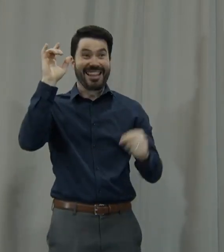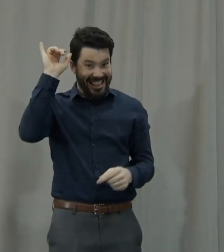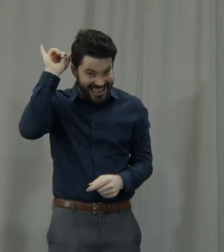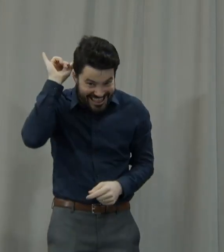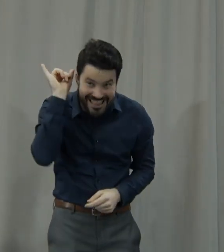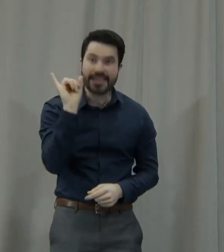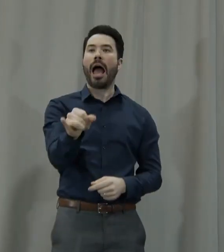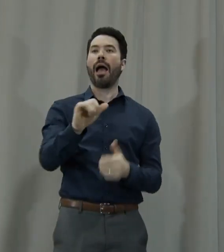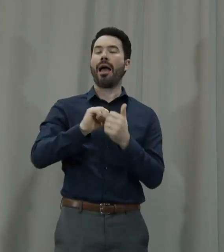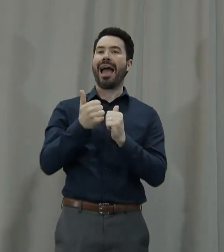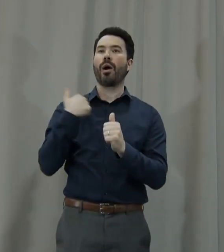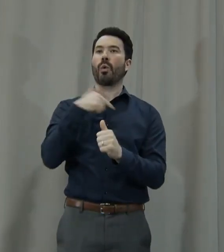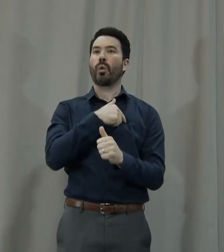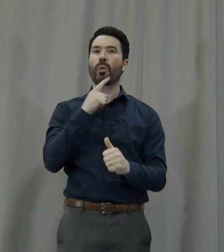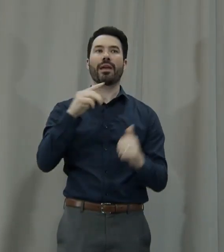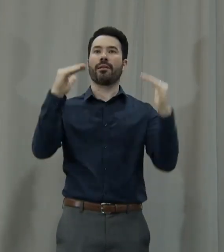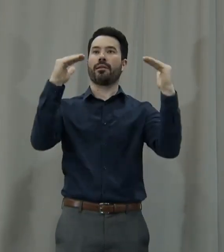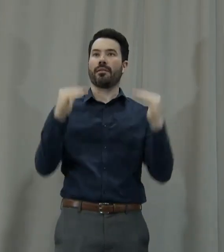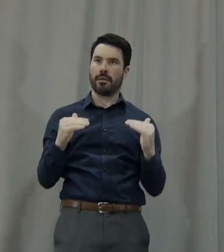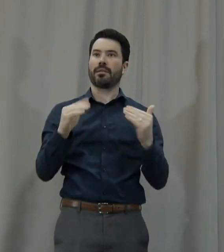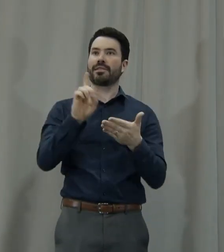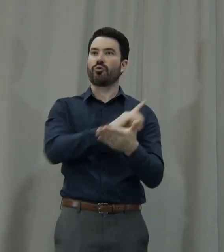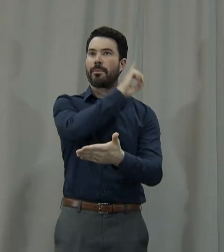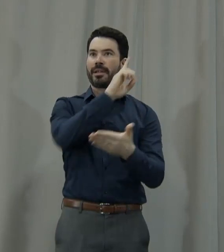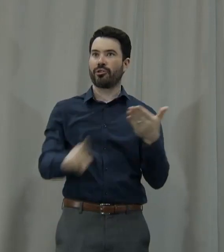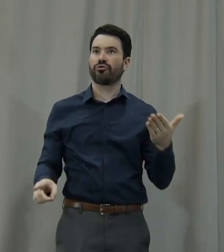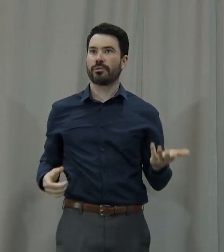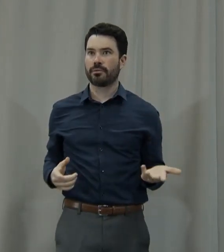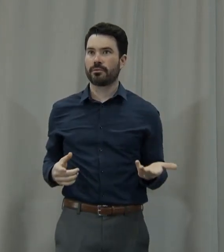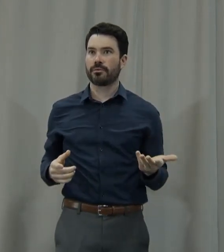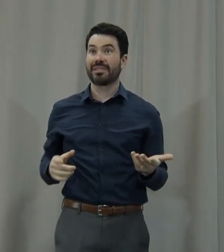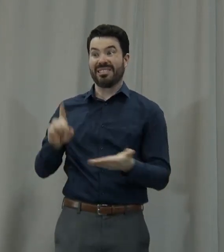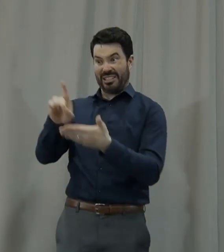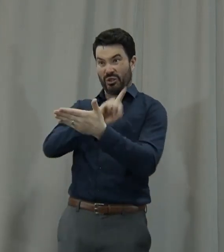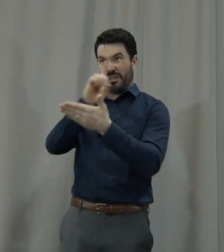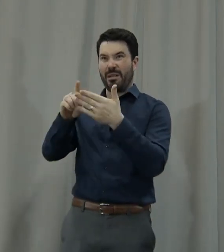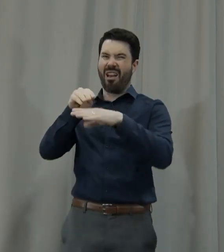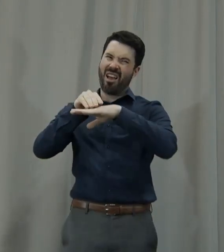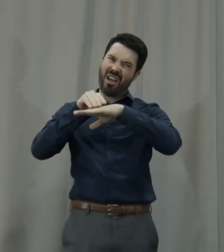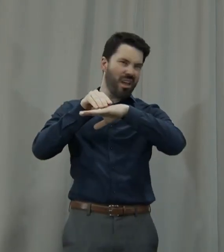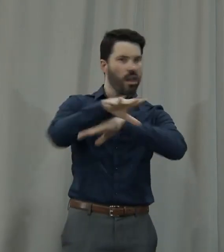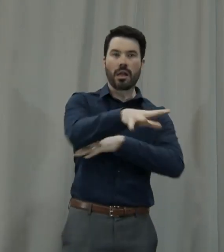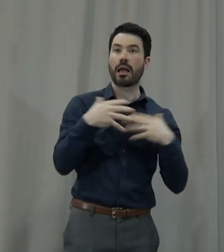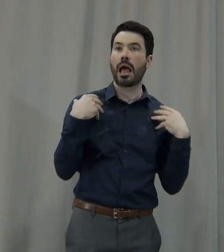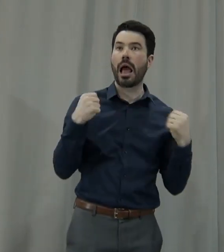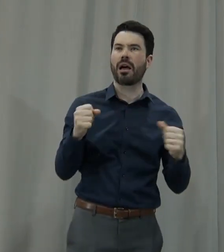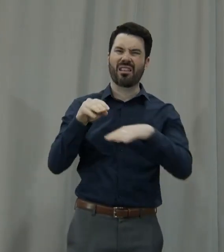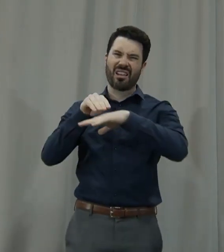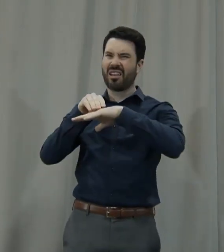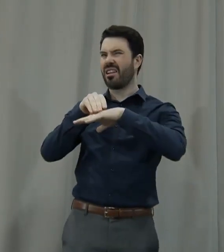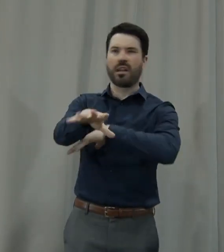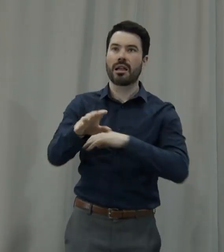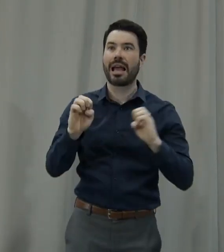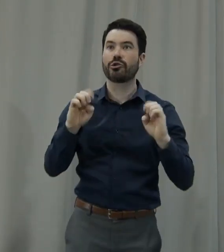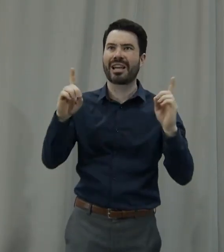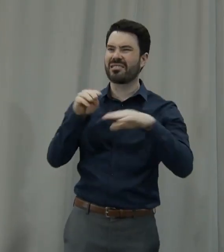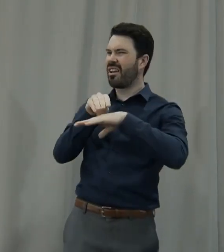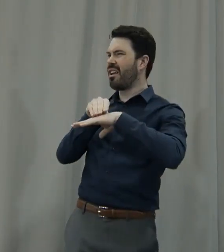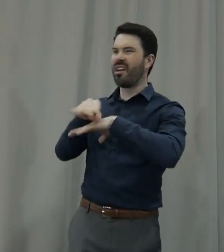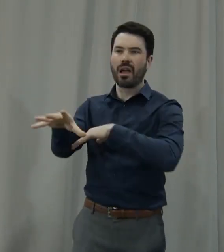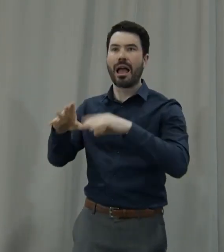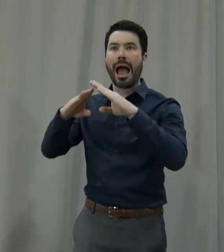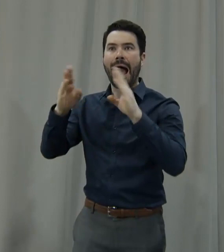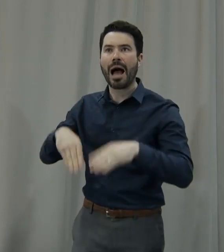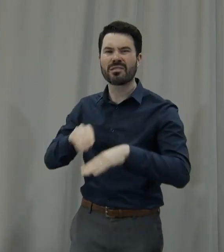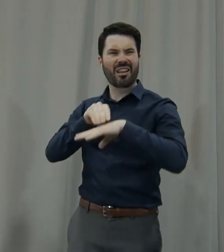not only its impact on health, but impact on education, on wealth, on housing,